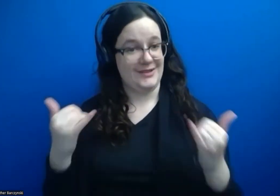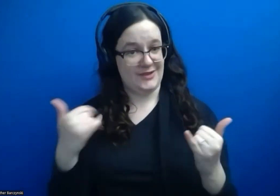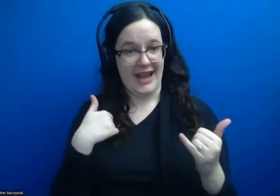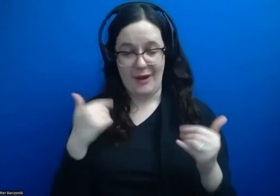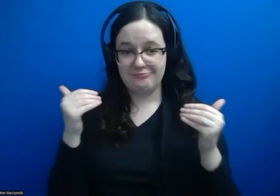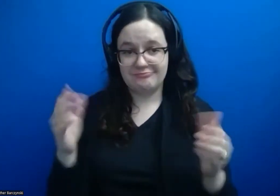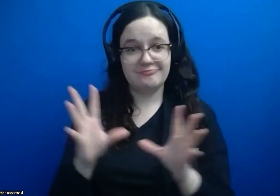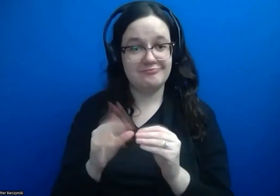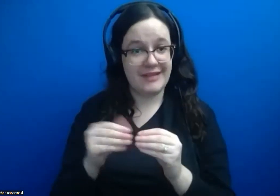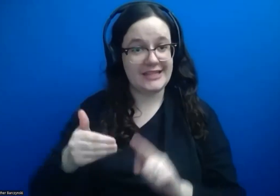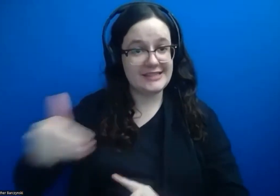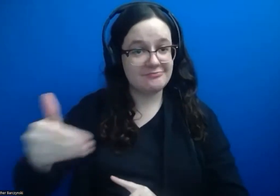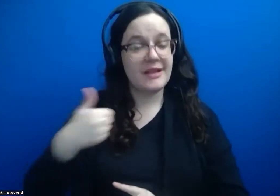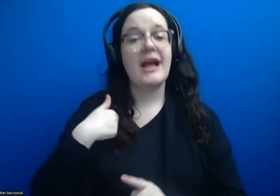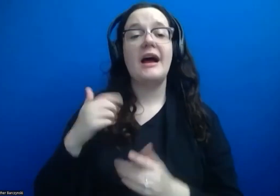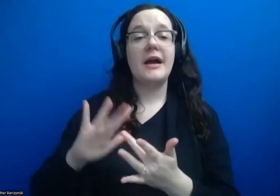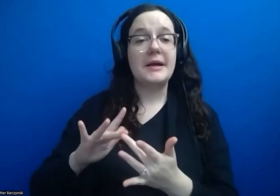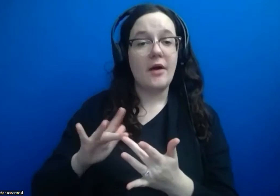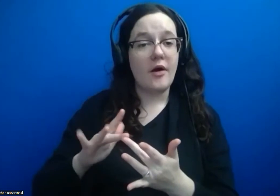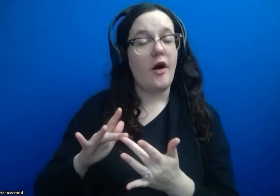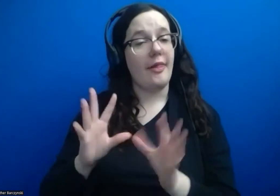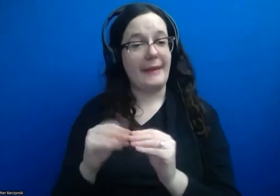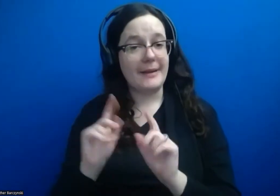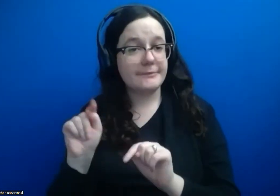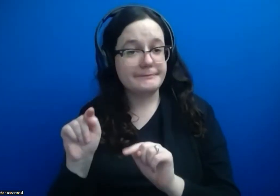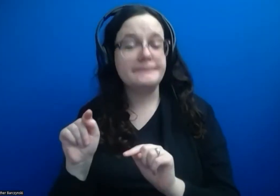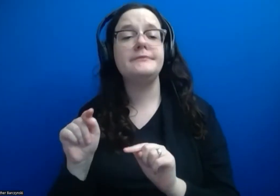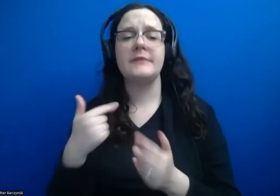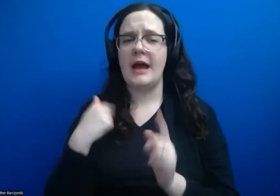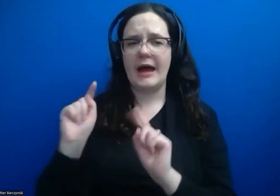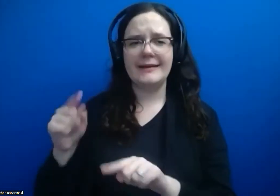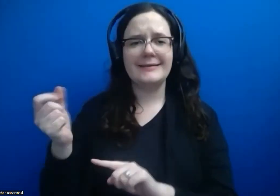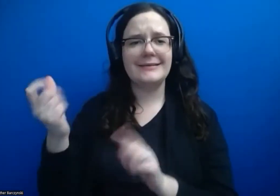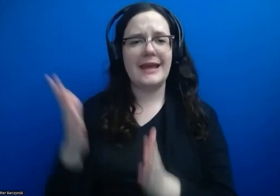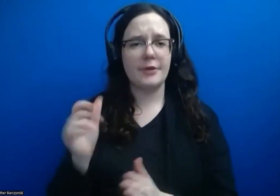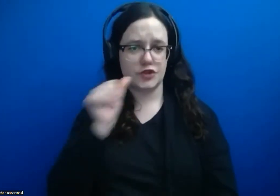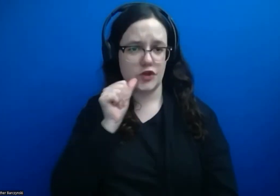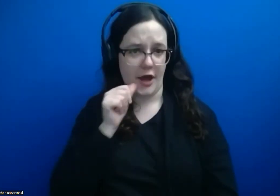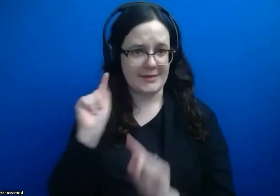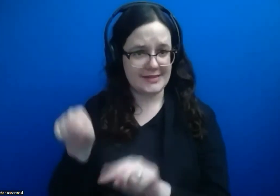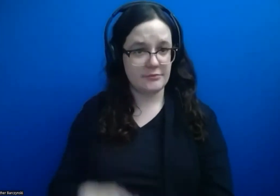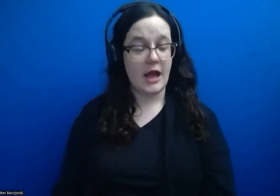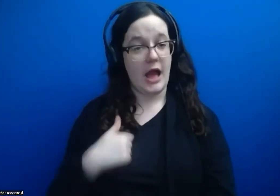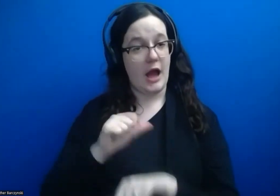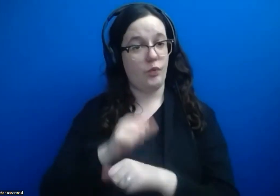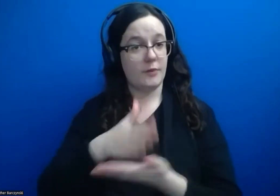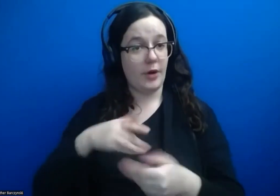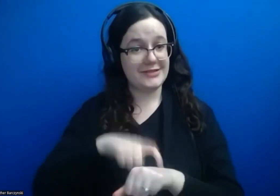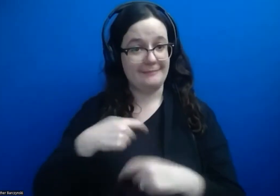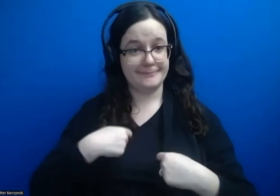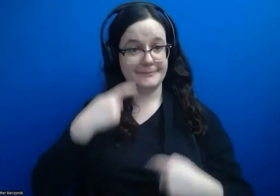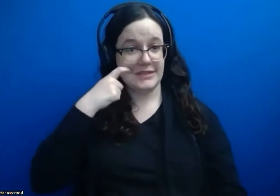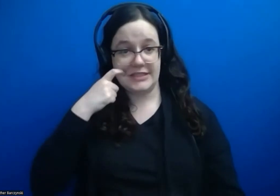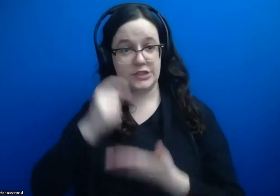have online meetings. I go to Gamblers Anonymous on a regular basis. I work part-time as a addiction therapist, and have actually been able to